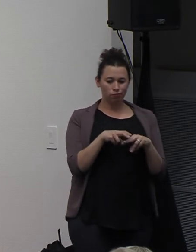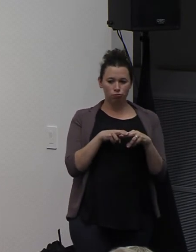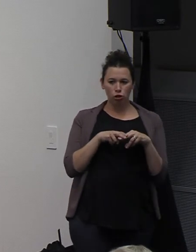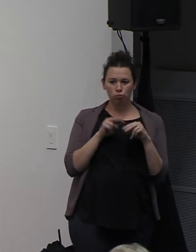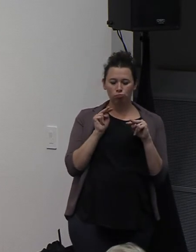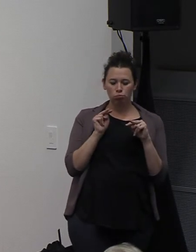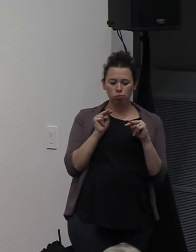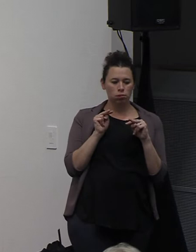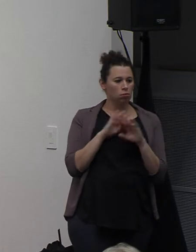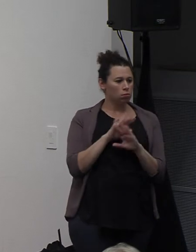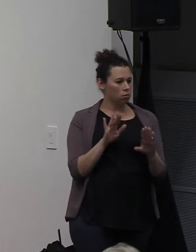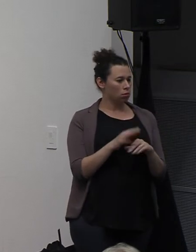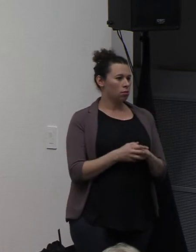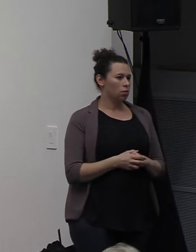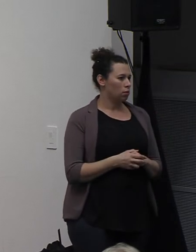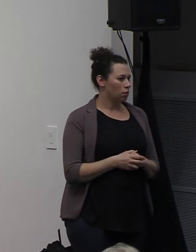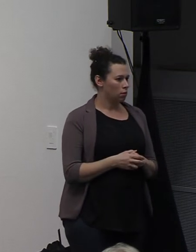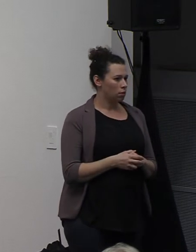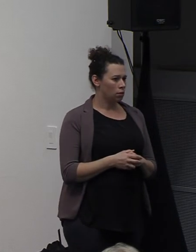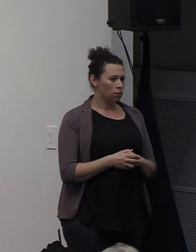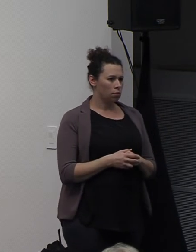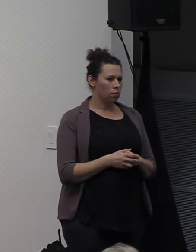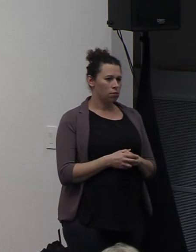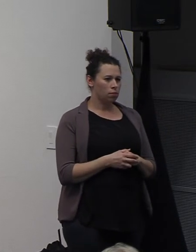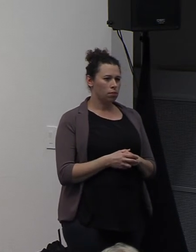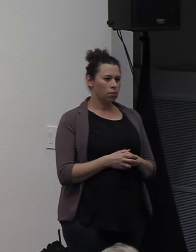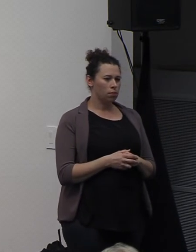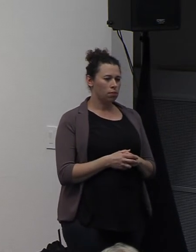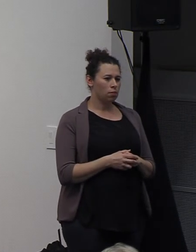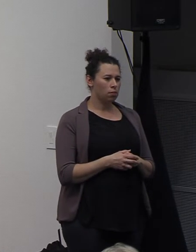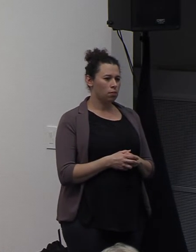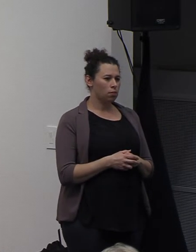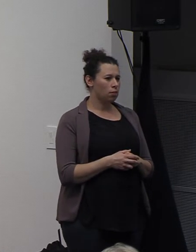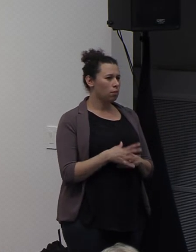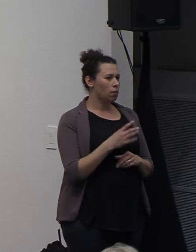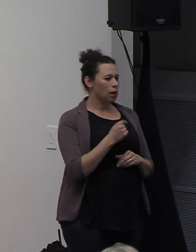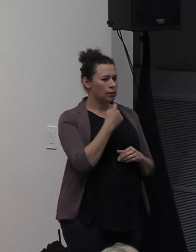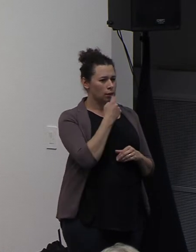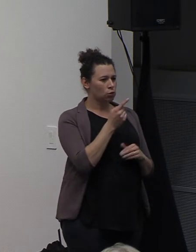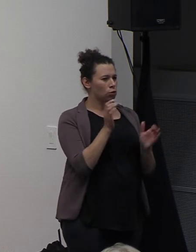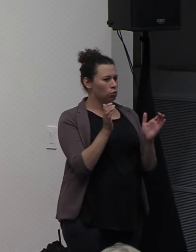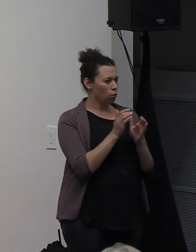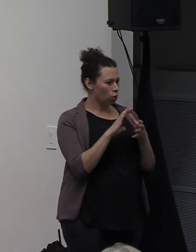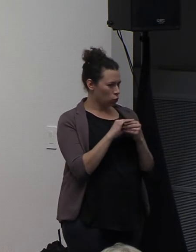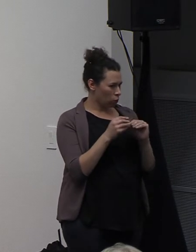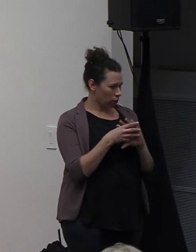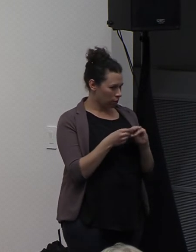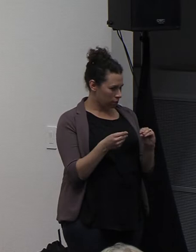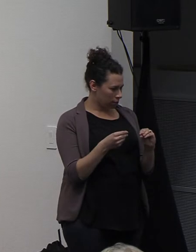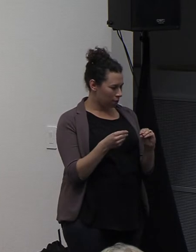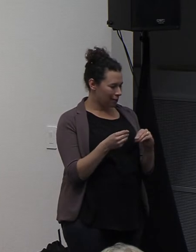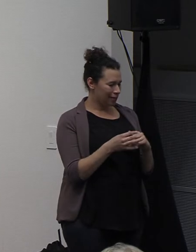And I can tell you a really small story, and I would like to